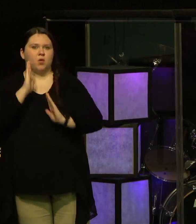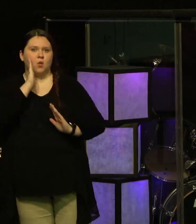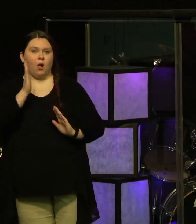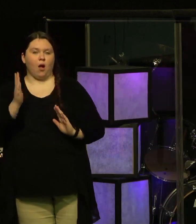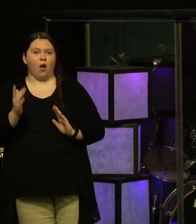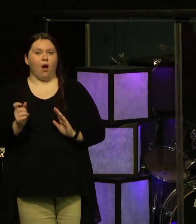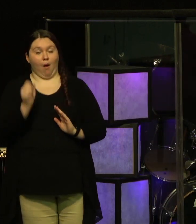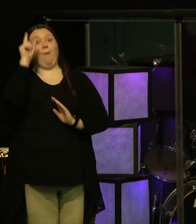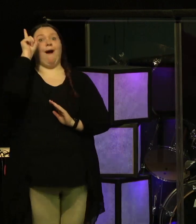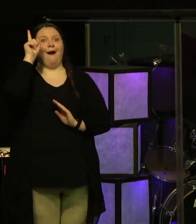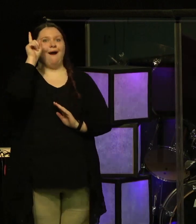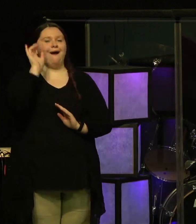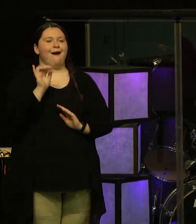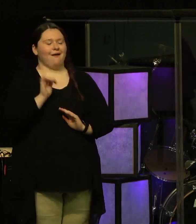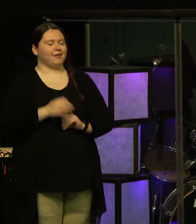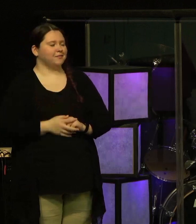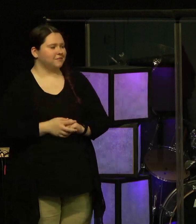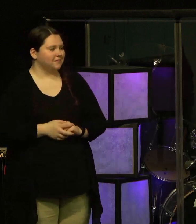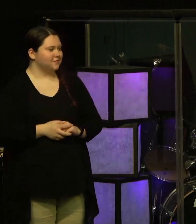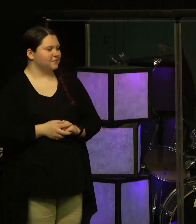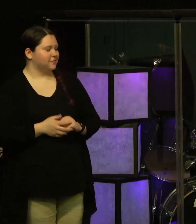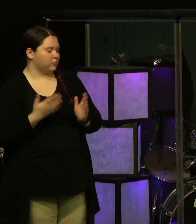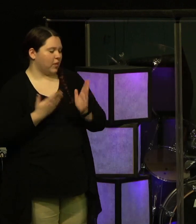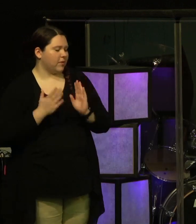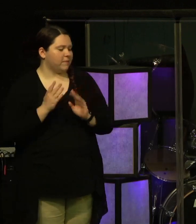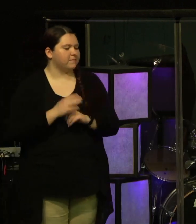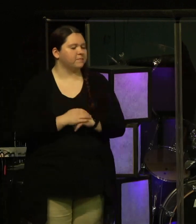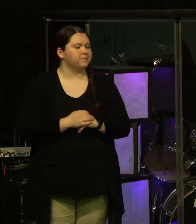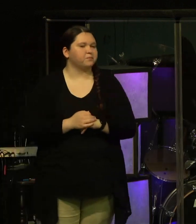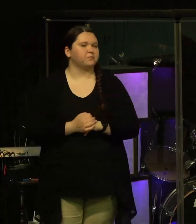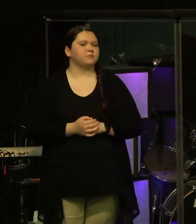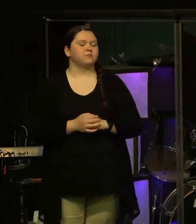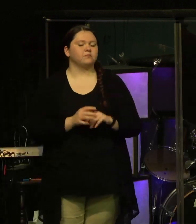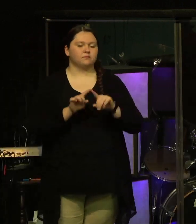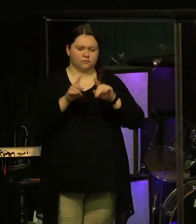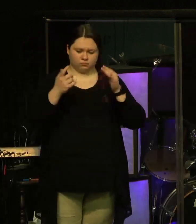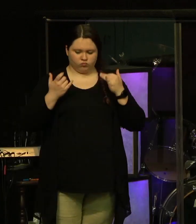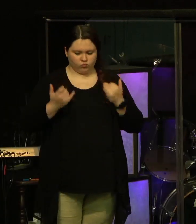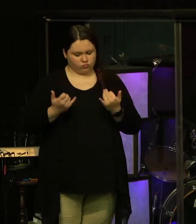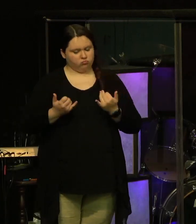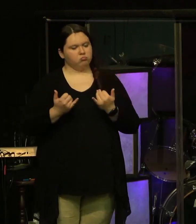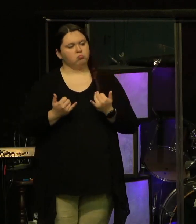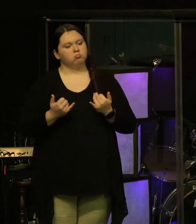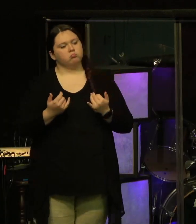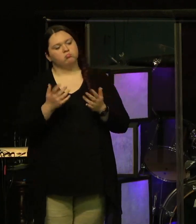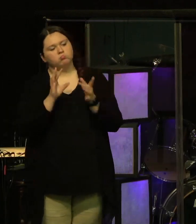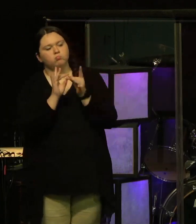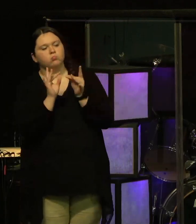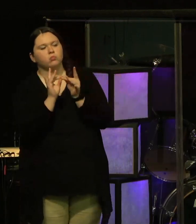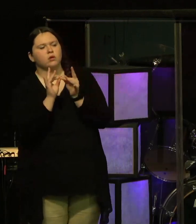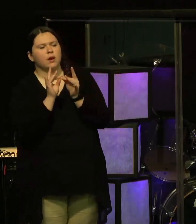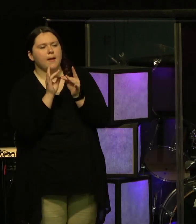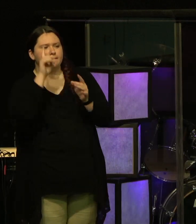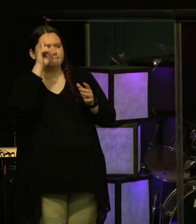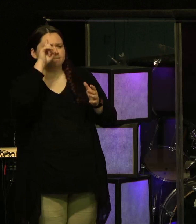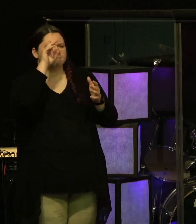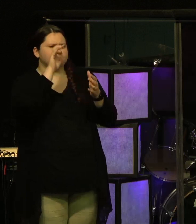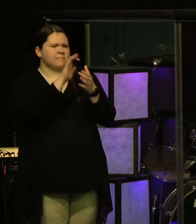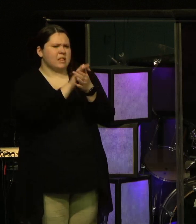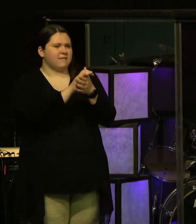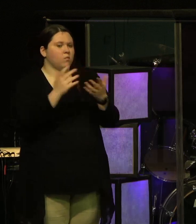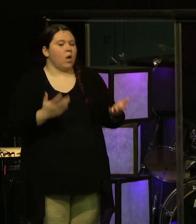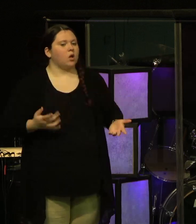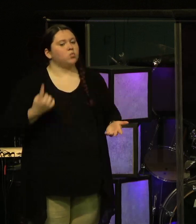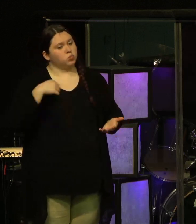it'll register somehow in your brain. But I do want to mention this. Believing what? What is it? We